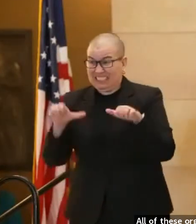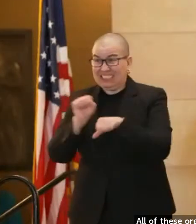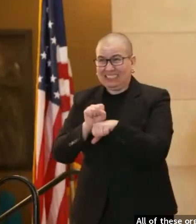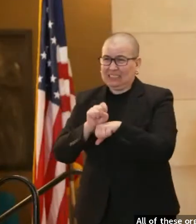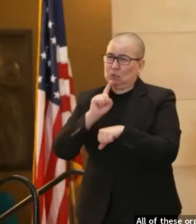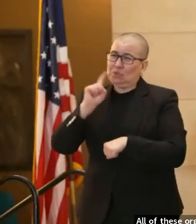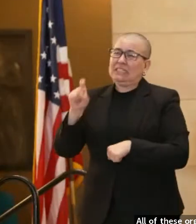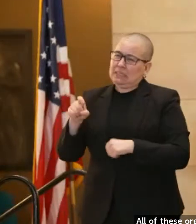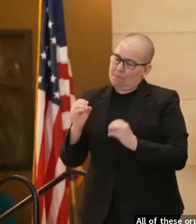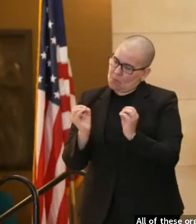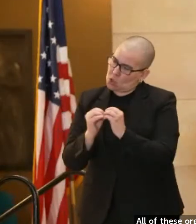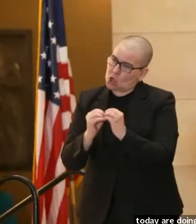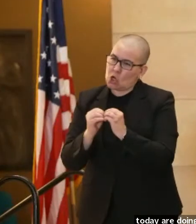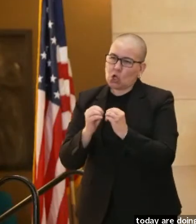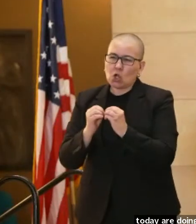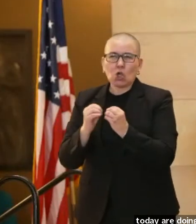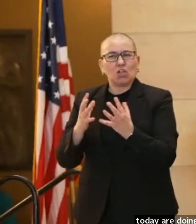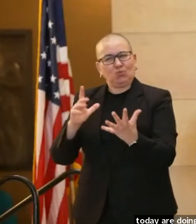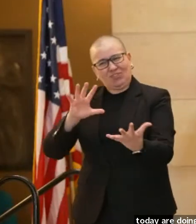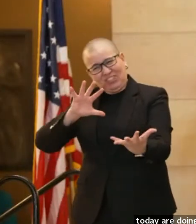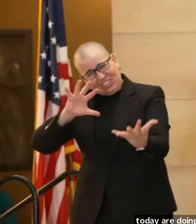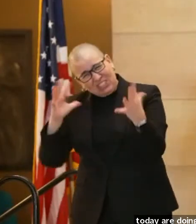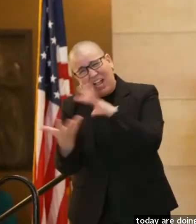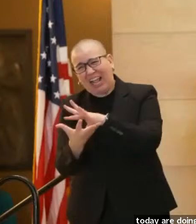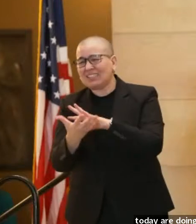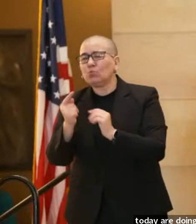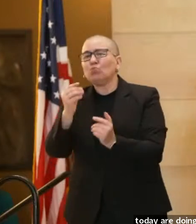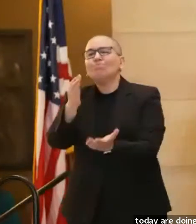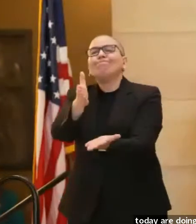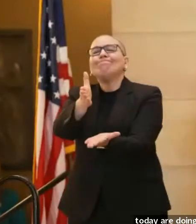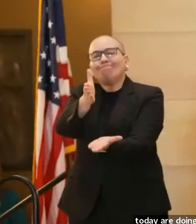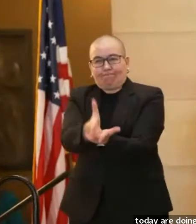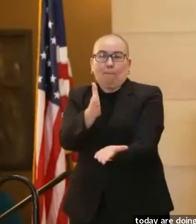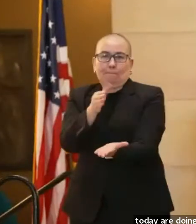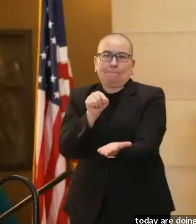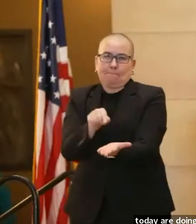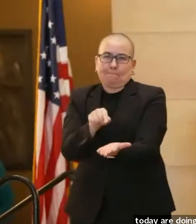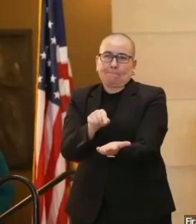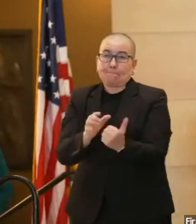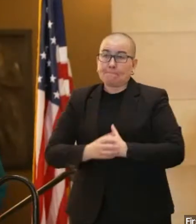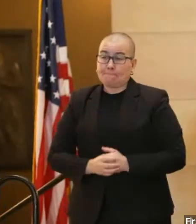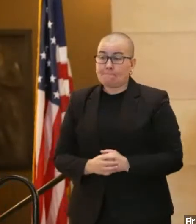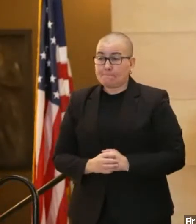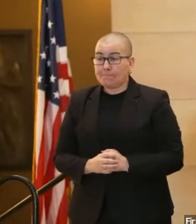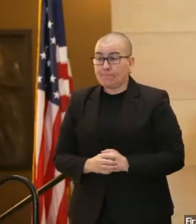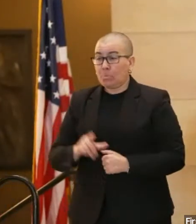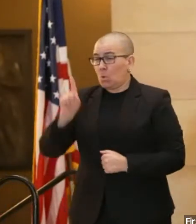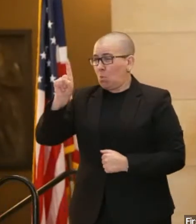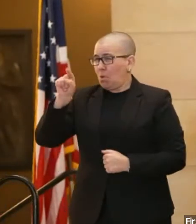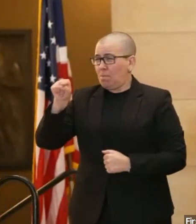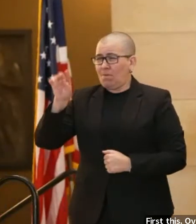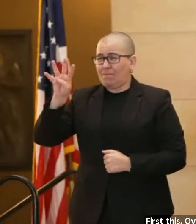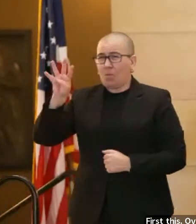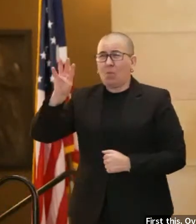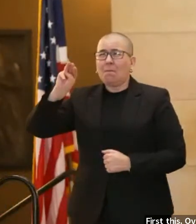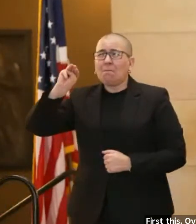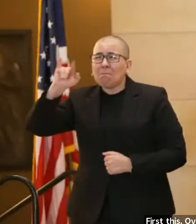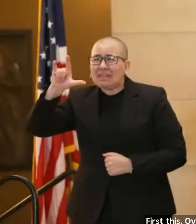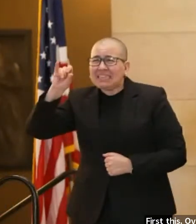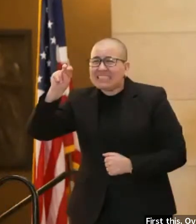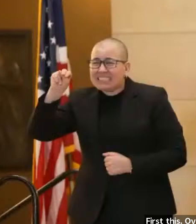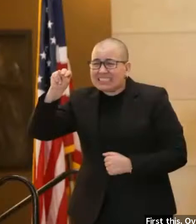done to reverse this. Overall, more than 1.5 million American Indian and Alaska Native women